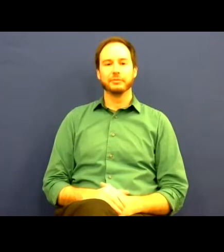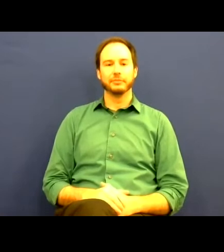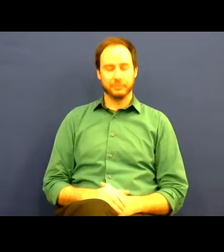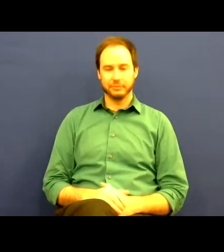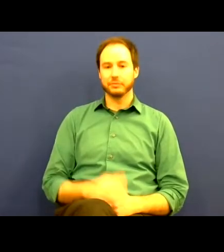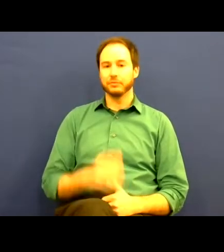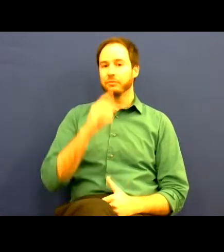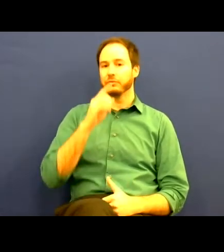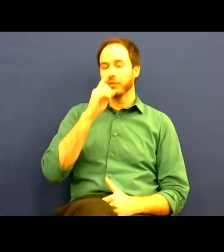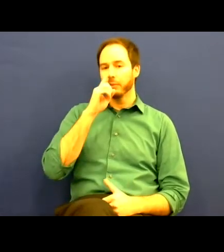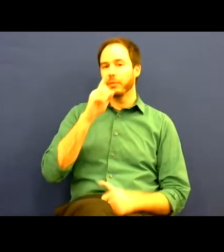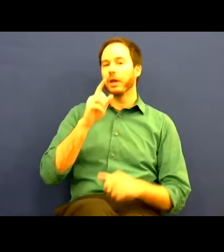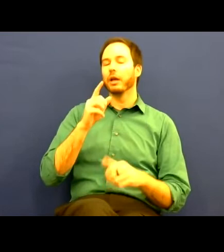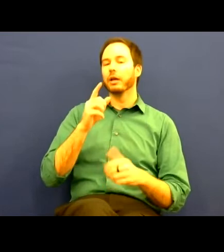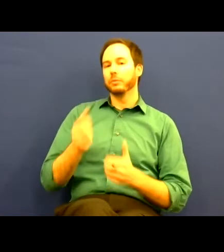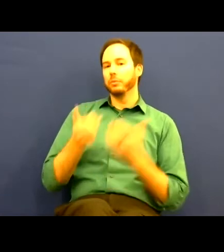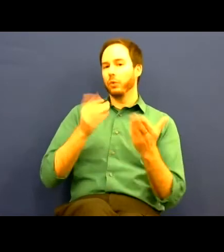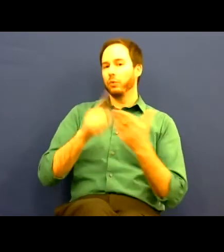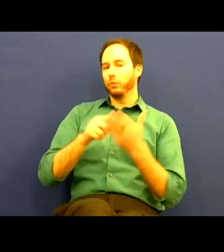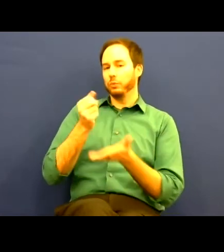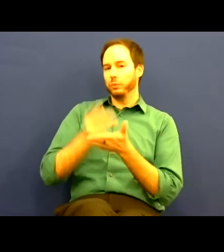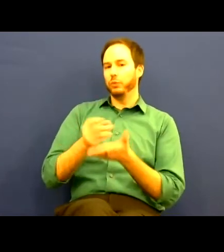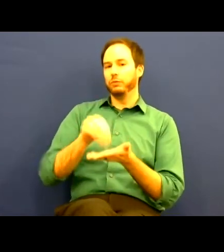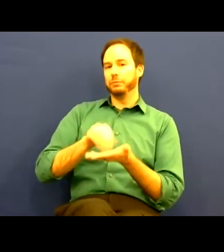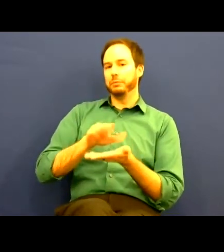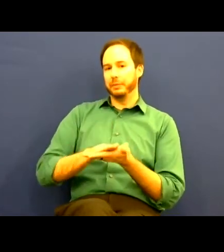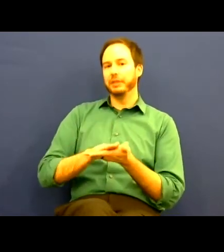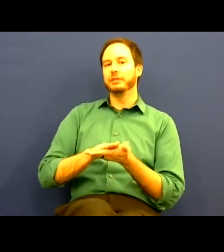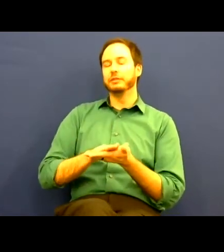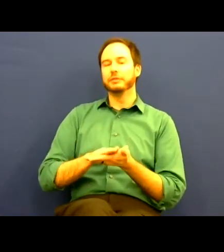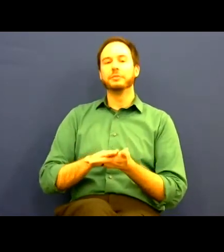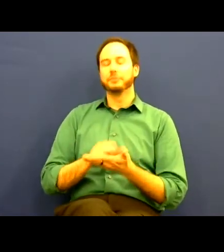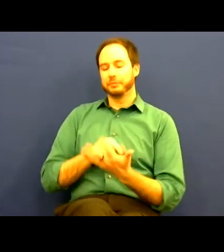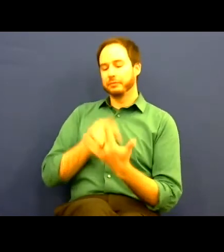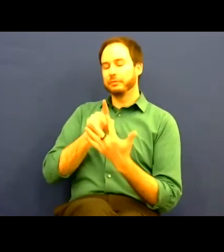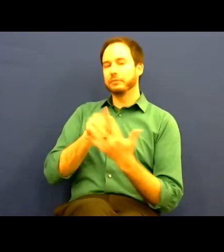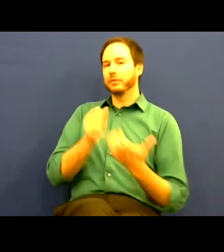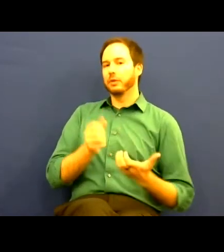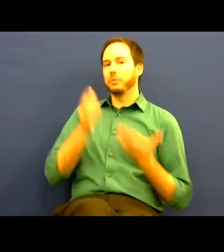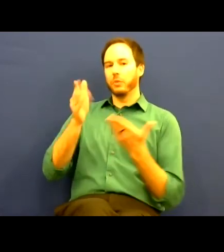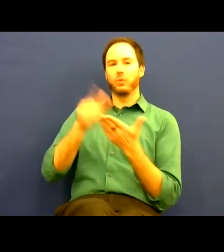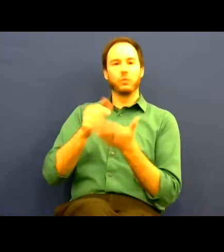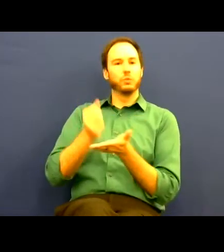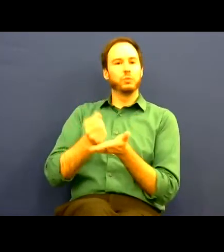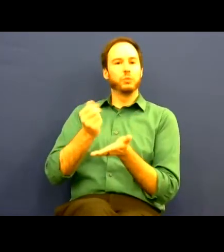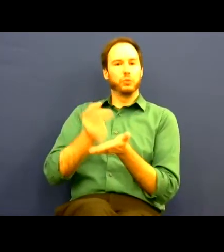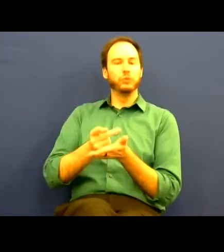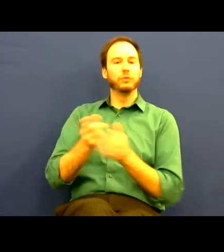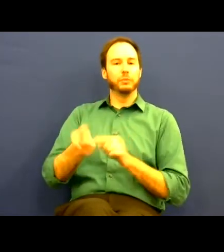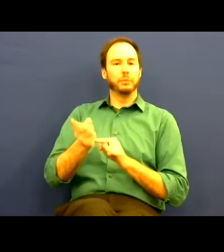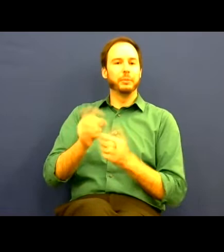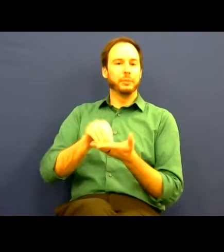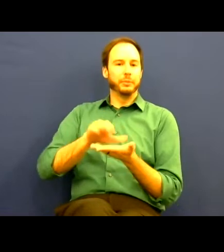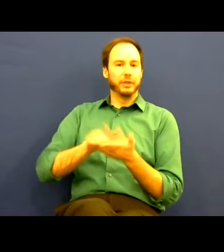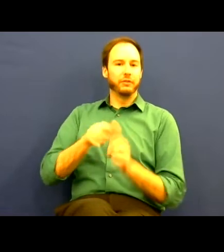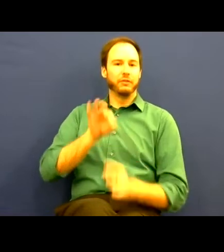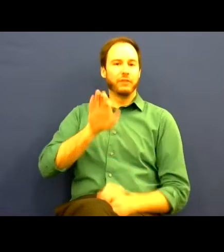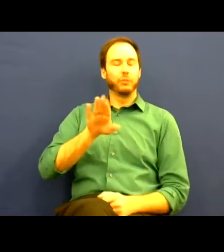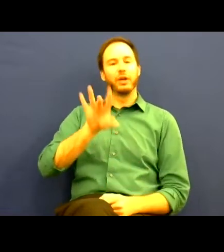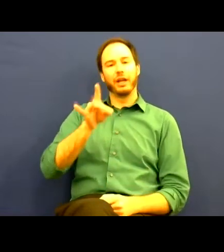Can I get a motion to approve the minutes? Mr. Supervisor, I'd like to make a motion to approve the minutes of the February